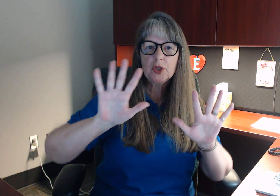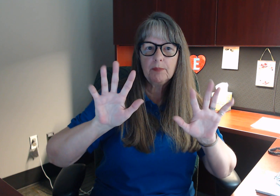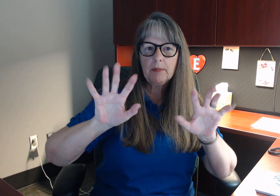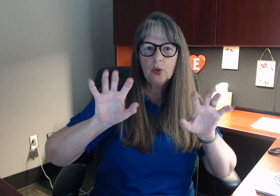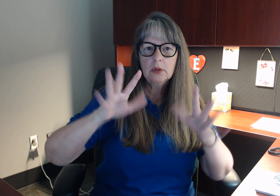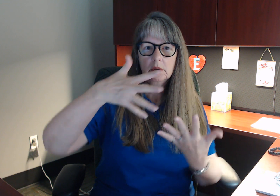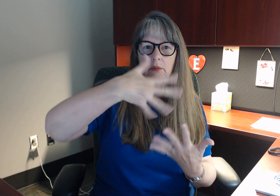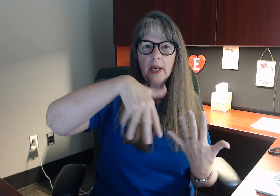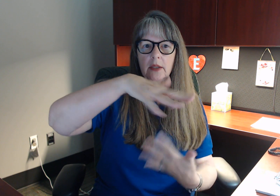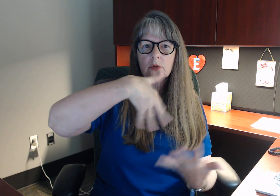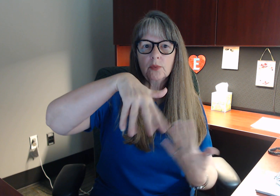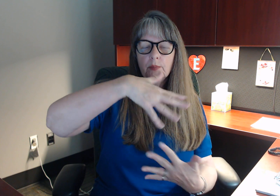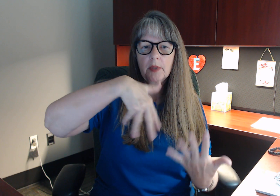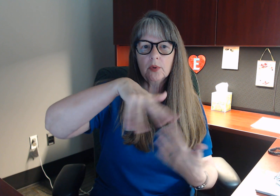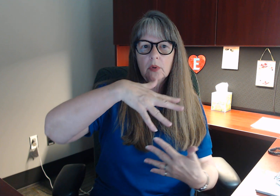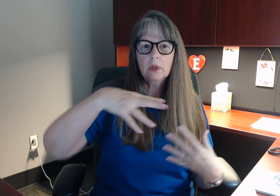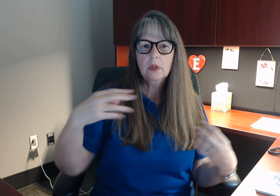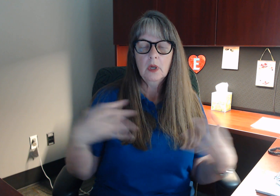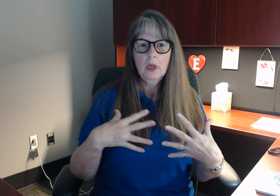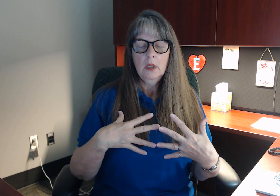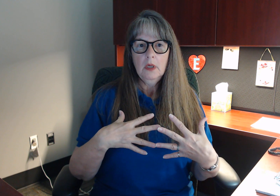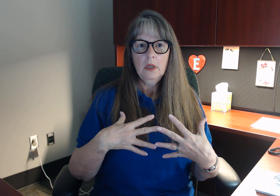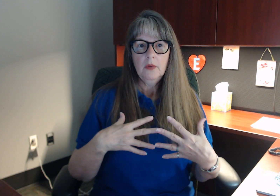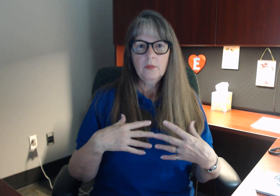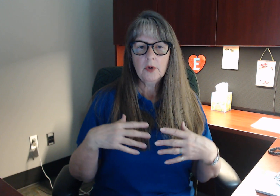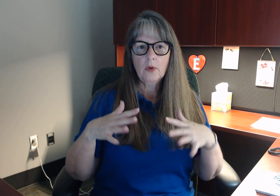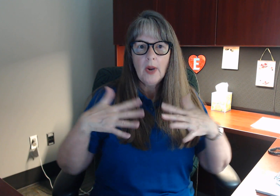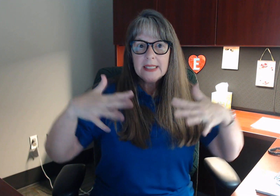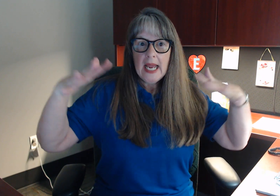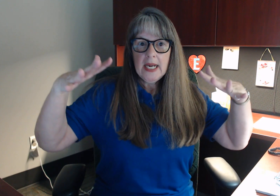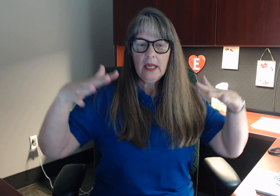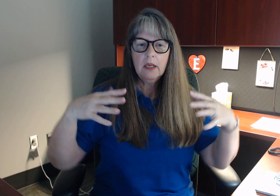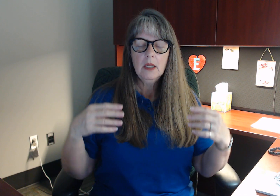of people, right? These are your people. Or anxiety,